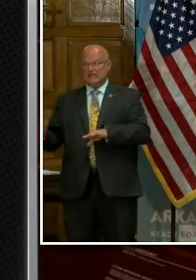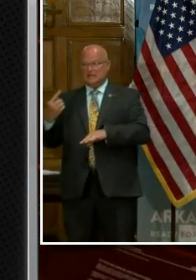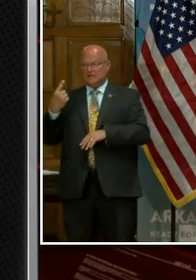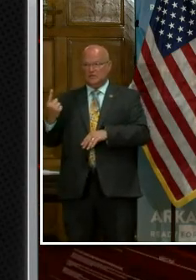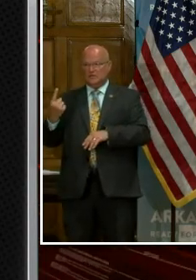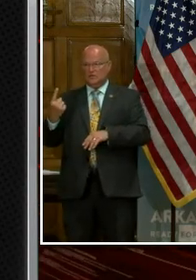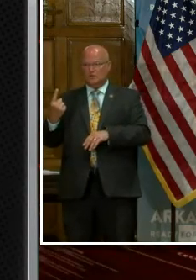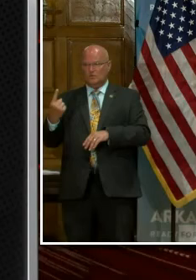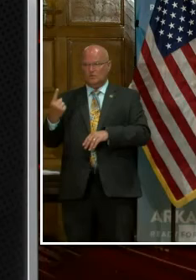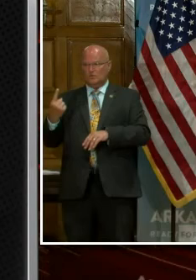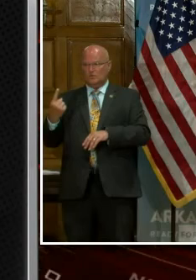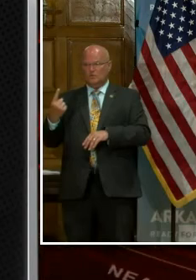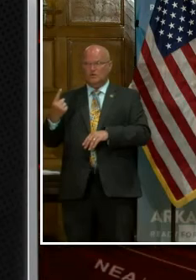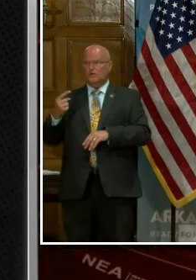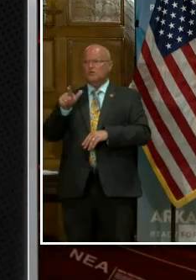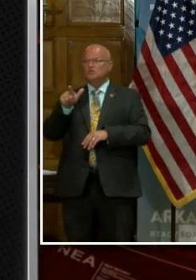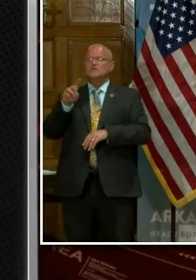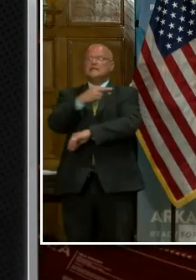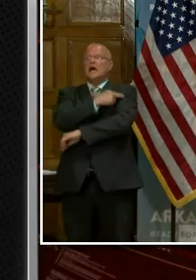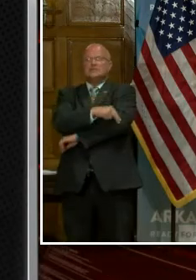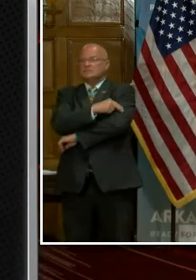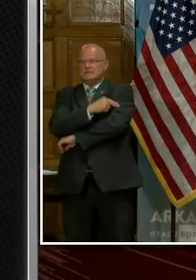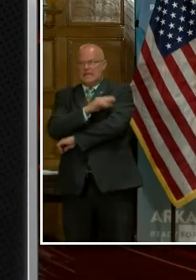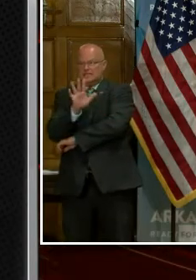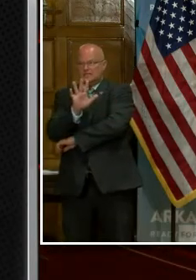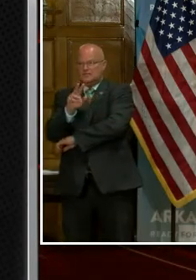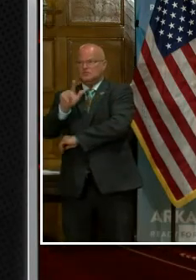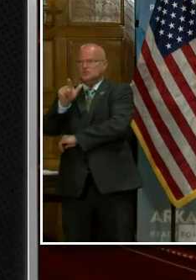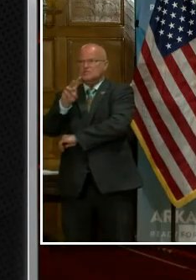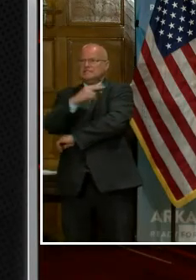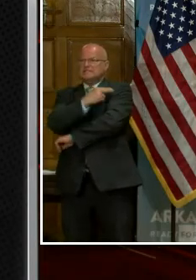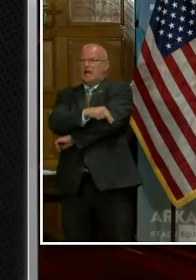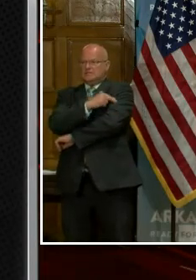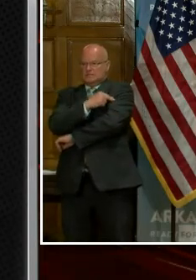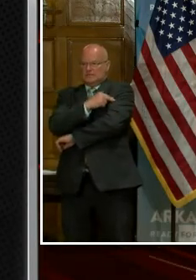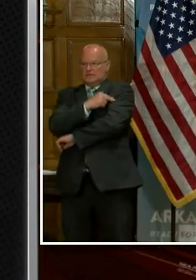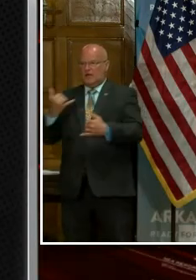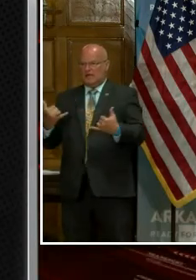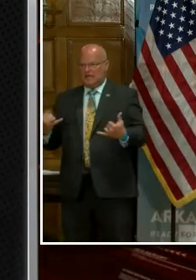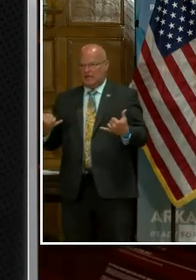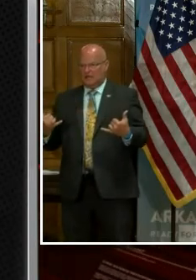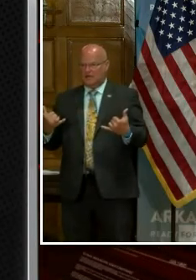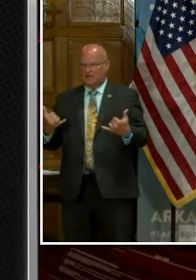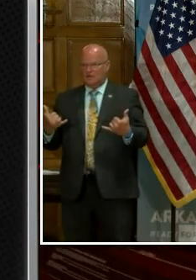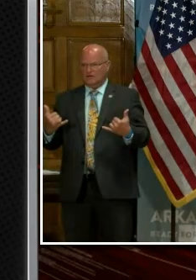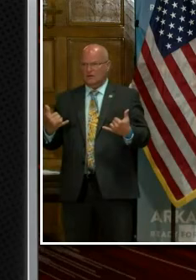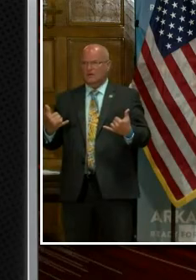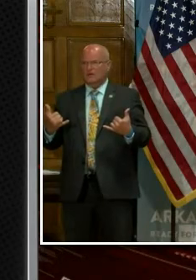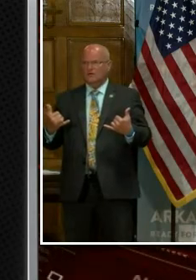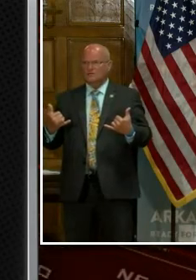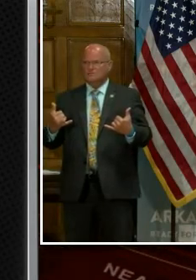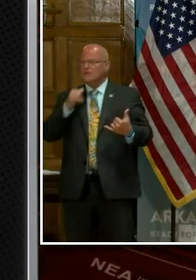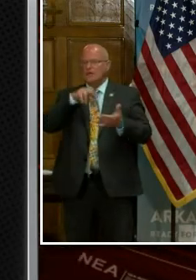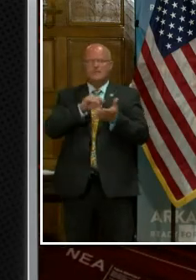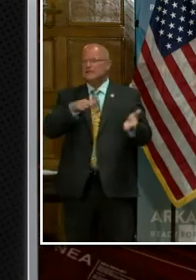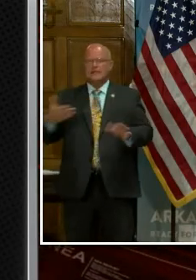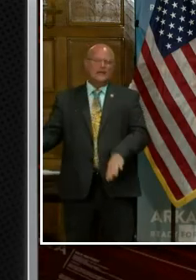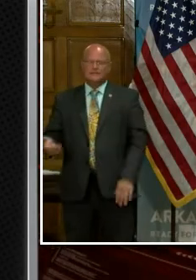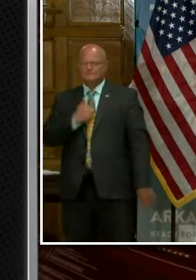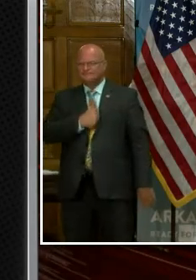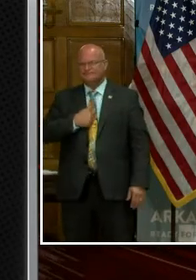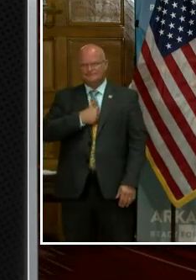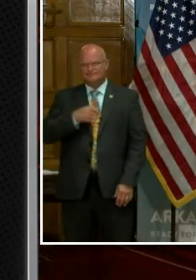one. Is that not extraordinary? Hospitalizations, not deaths. I don't mean deaths.